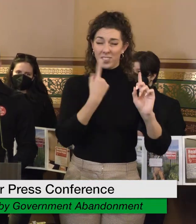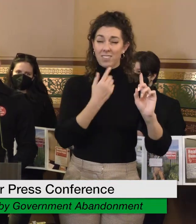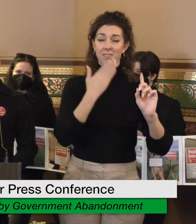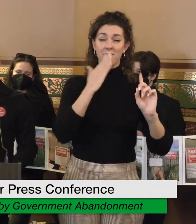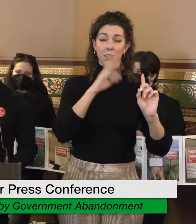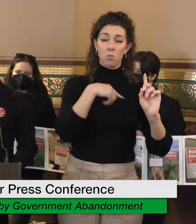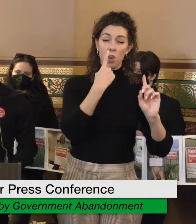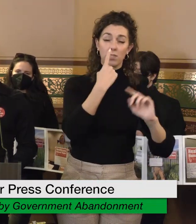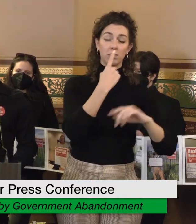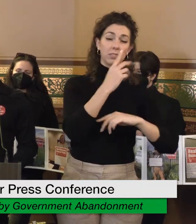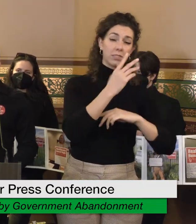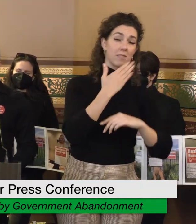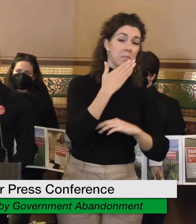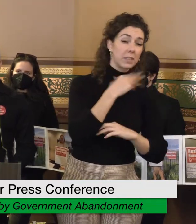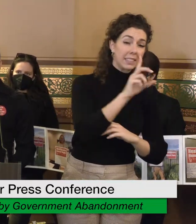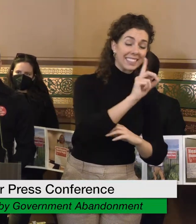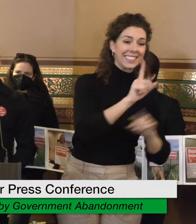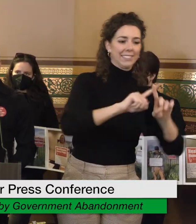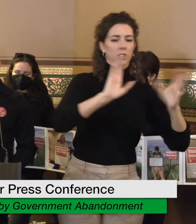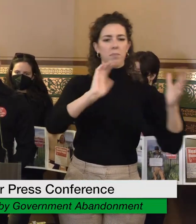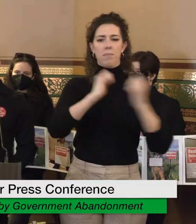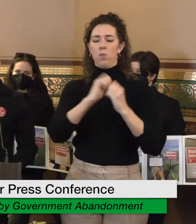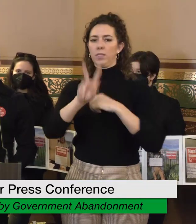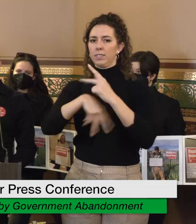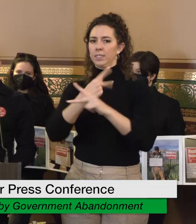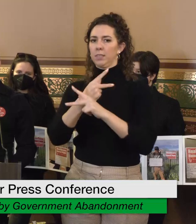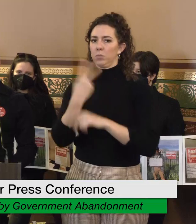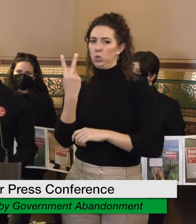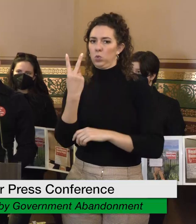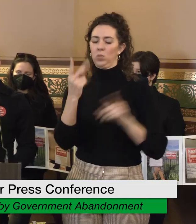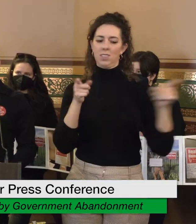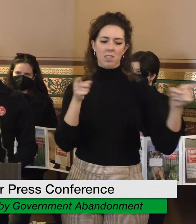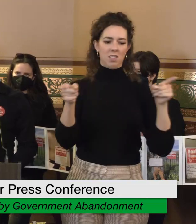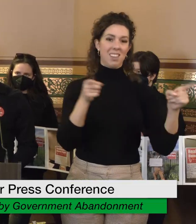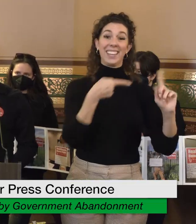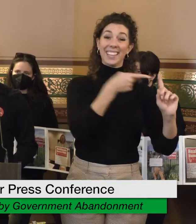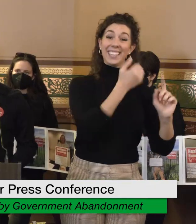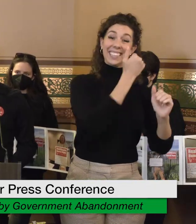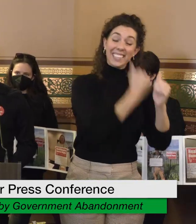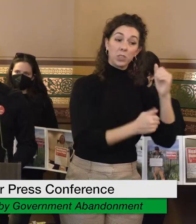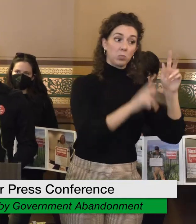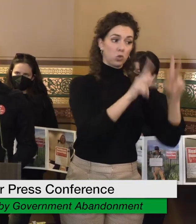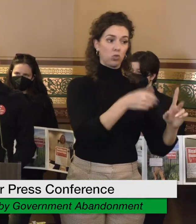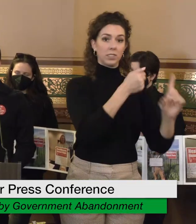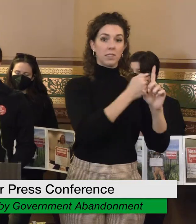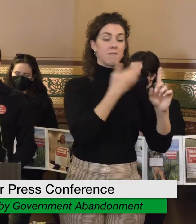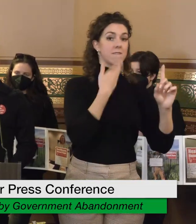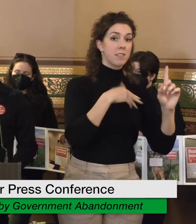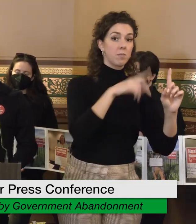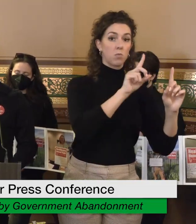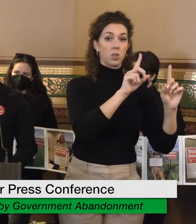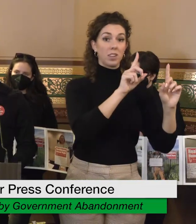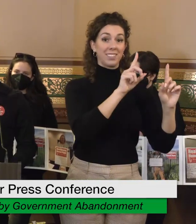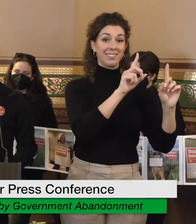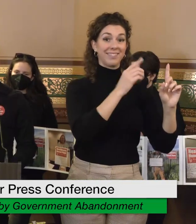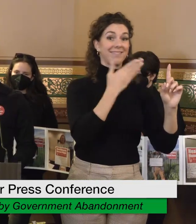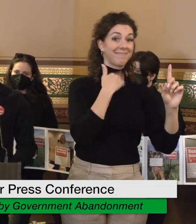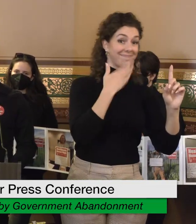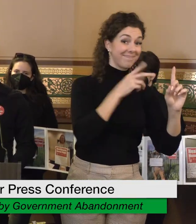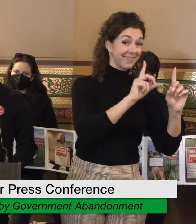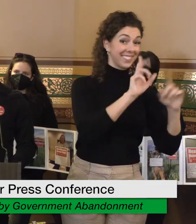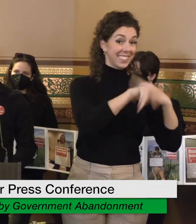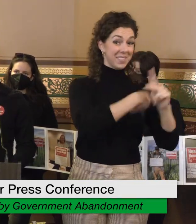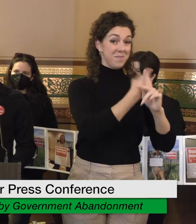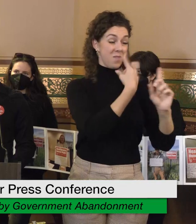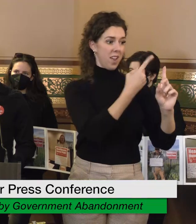from type 2 diabetes, but a type 1 diabetic is different from the next type 1 diabetic. But in the facilities, they